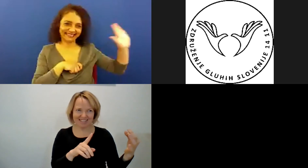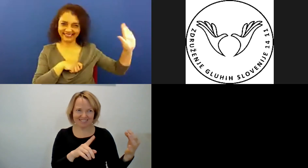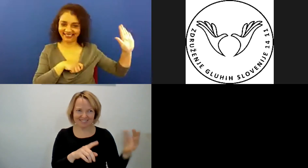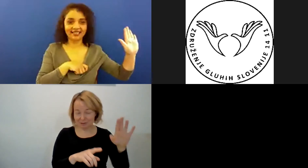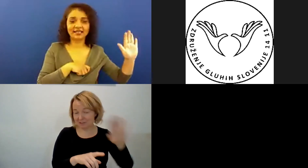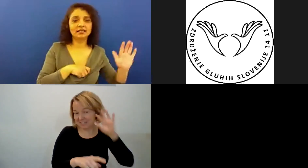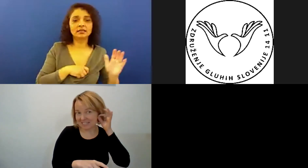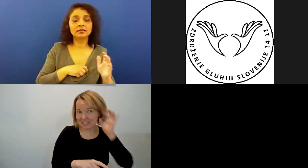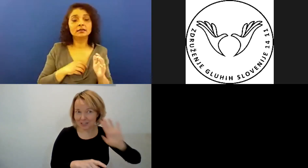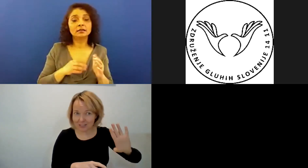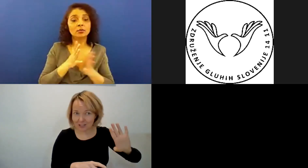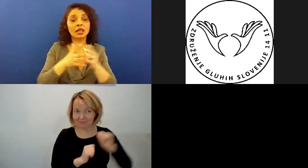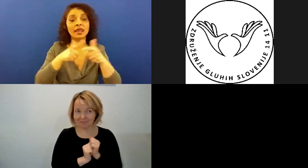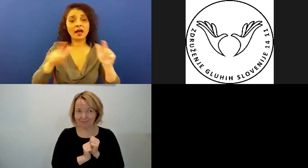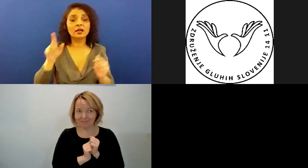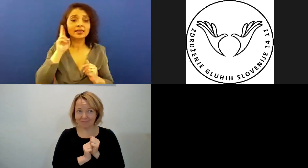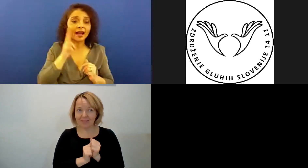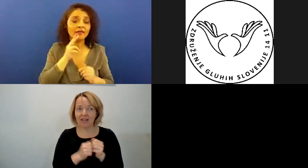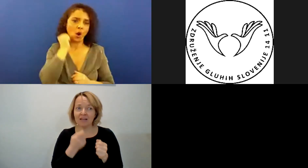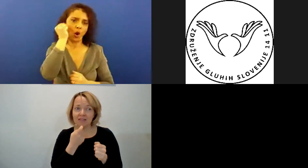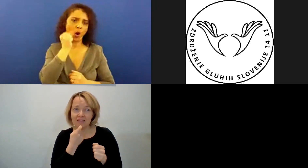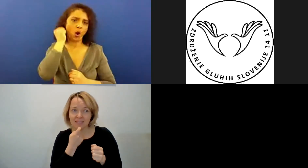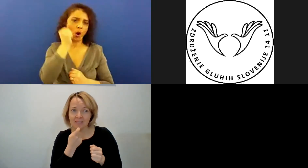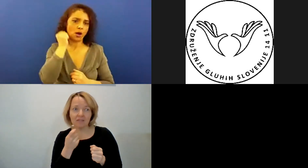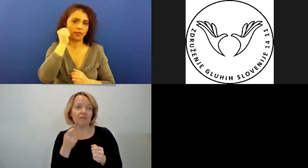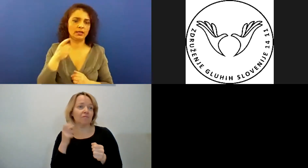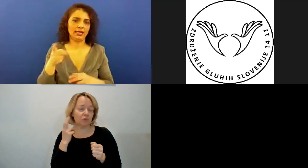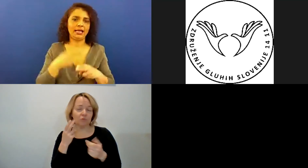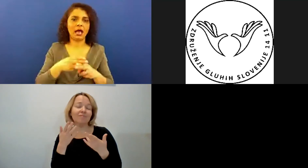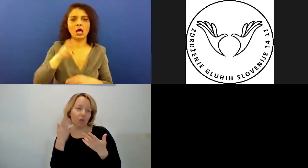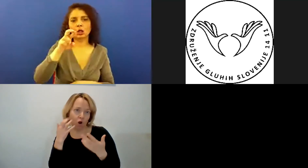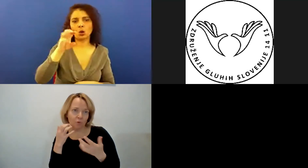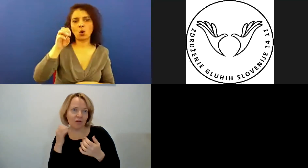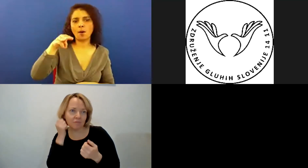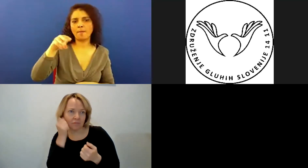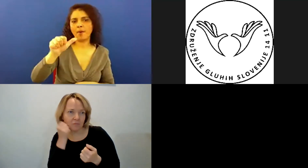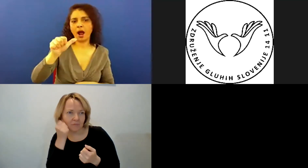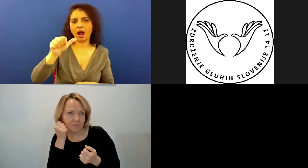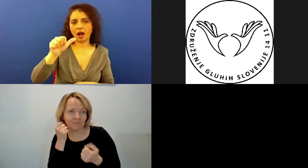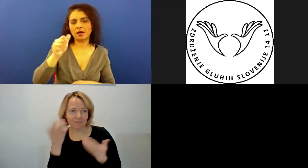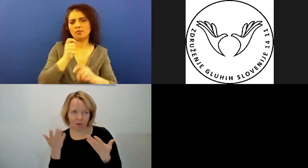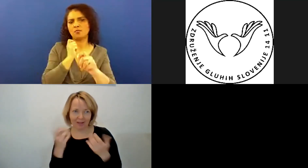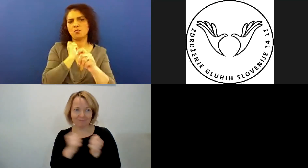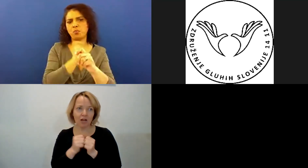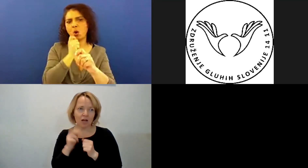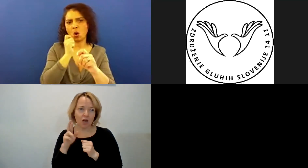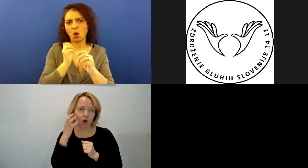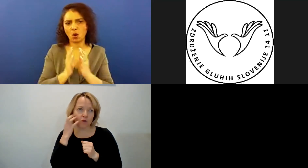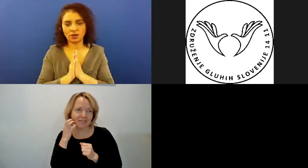Roma, the musicians you sometimes see performing on the streets. But in sign language,